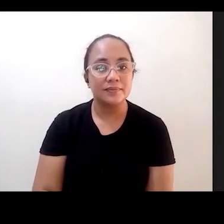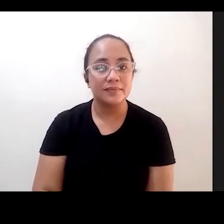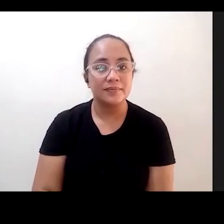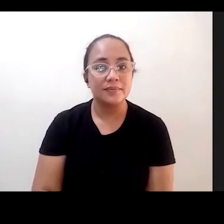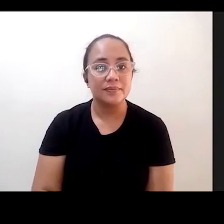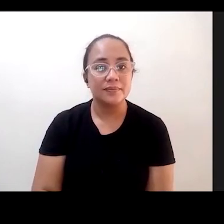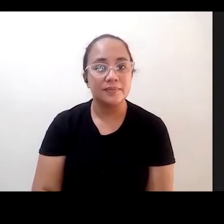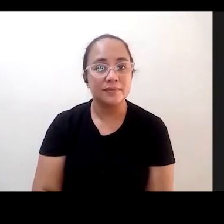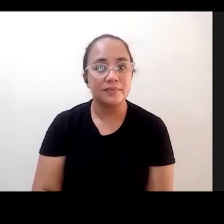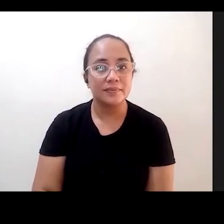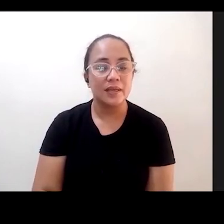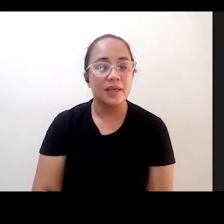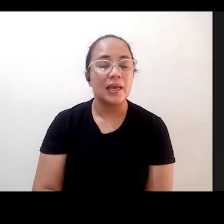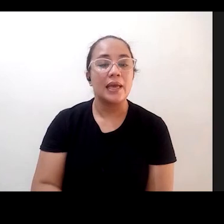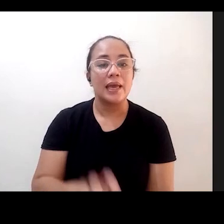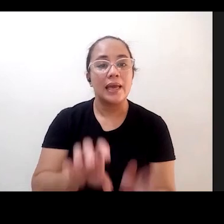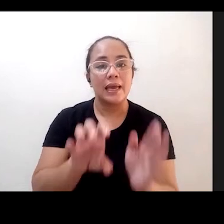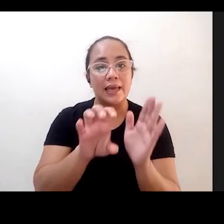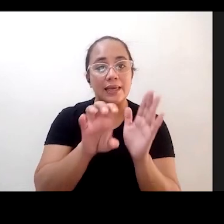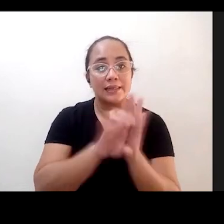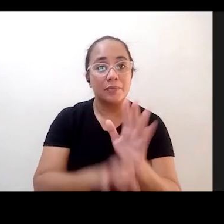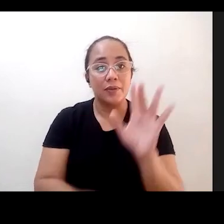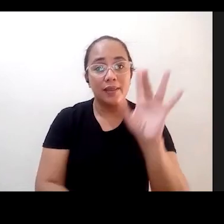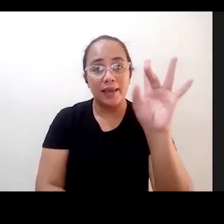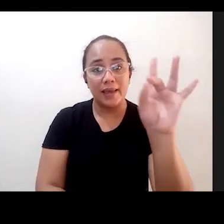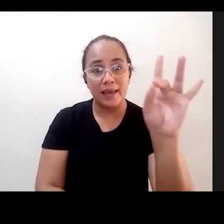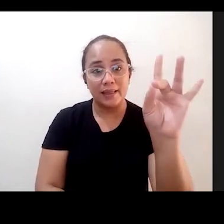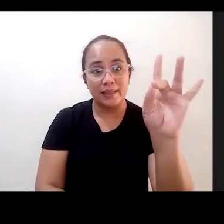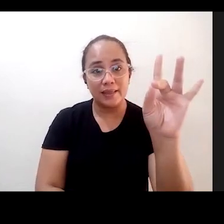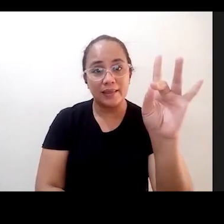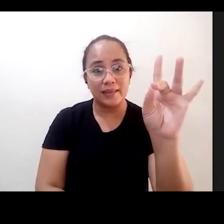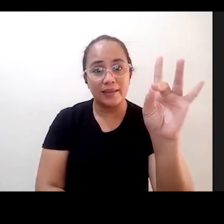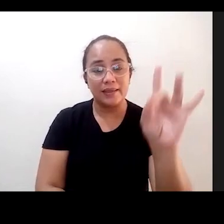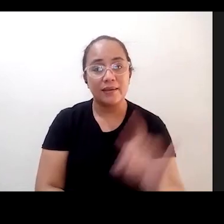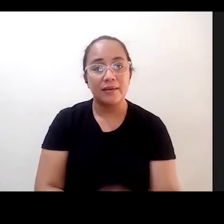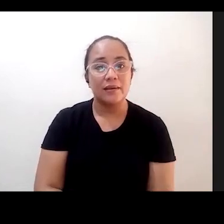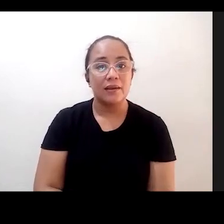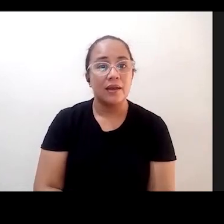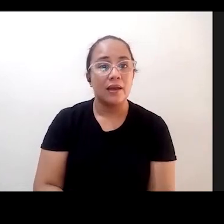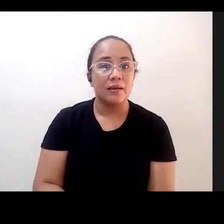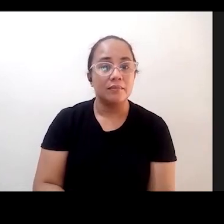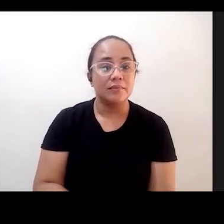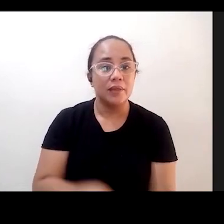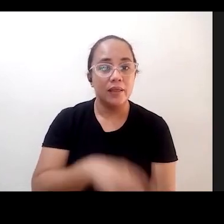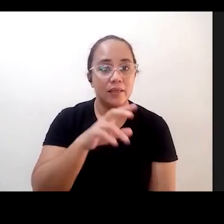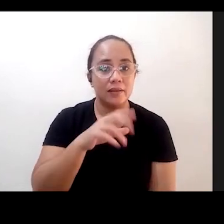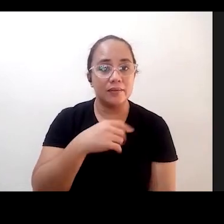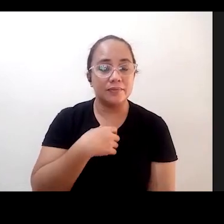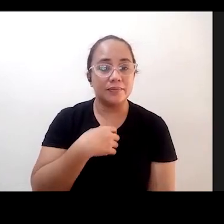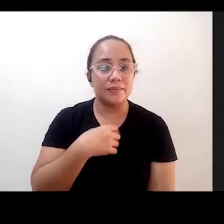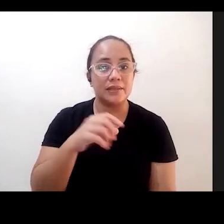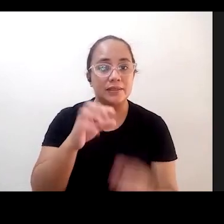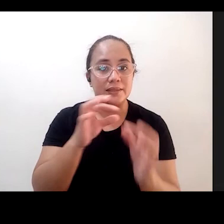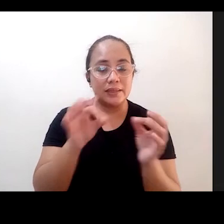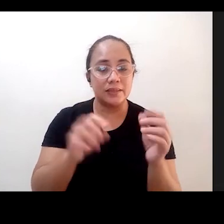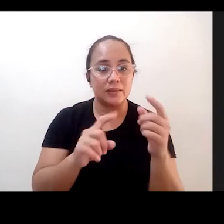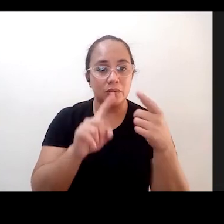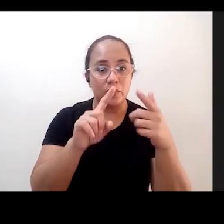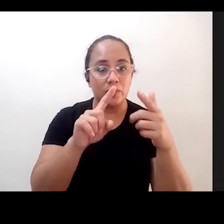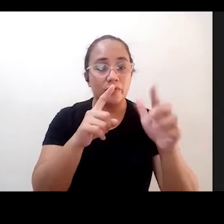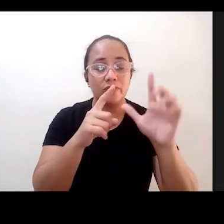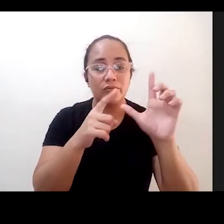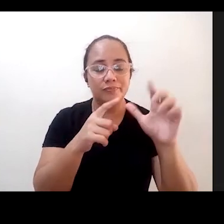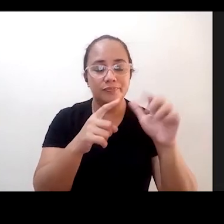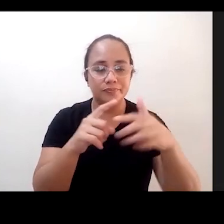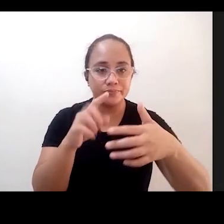then example 8 has 3 sentences. Sentence 1, the first